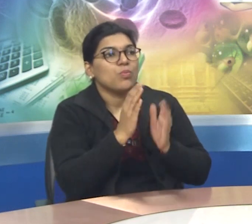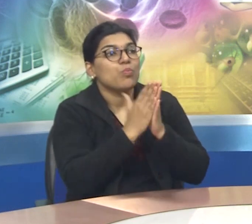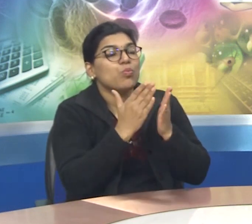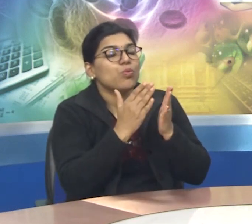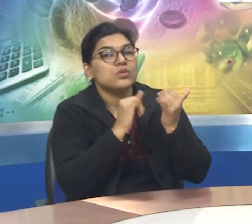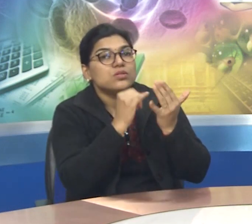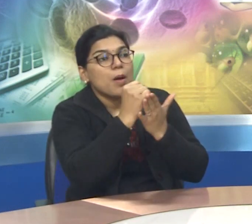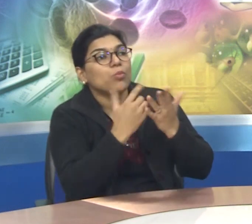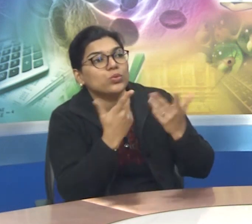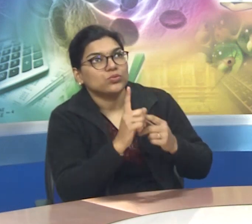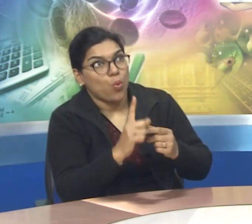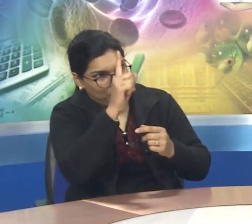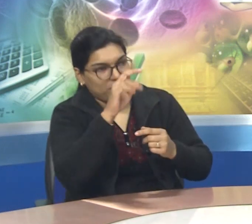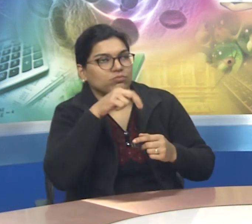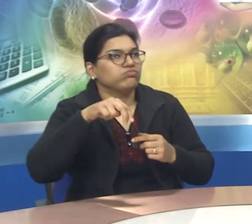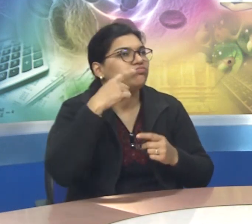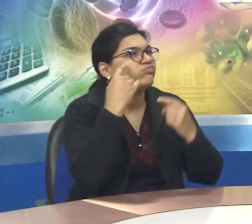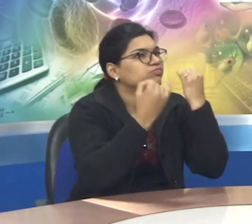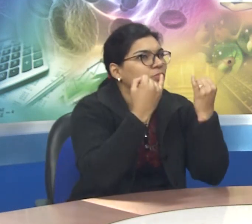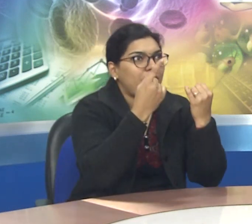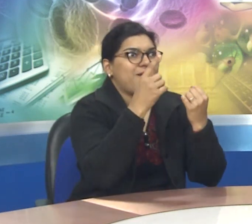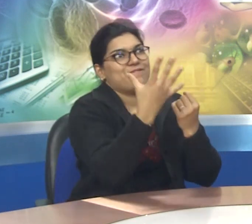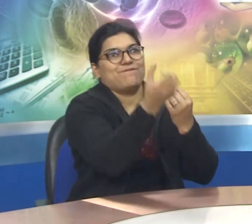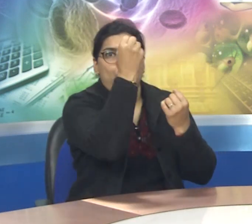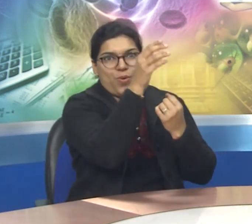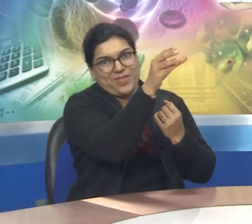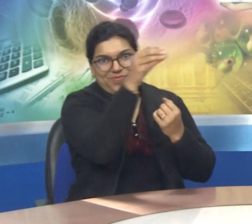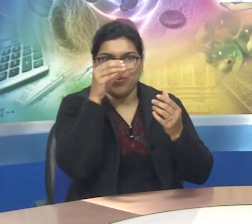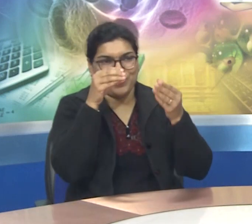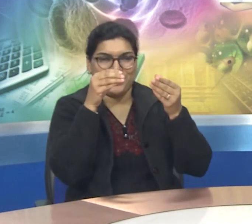role to provide every book to its reader.